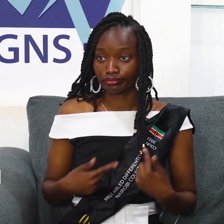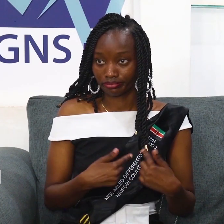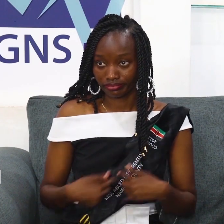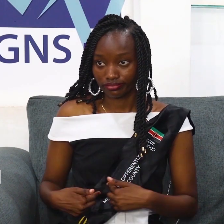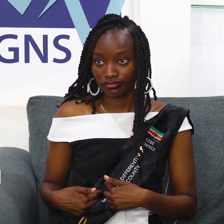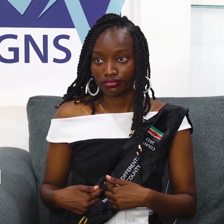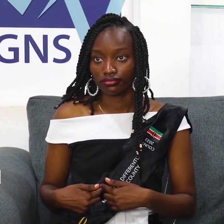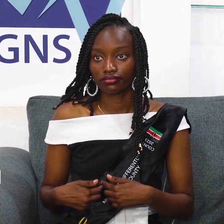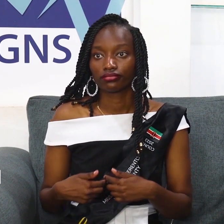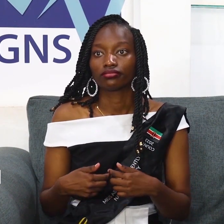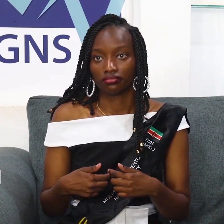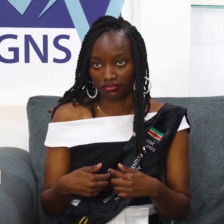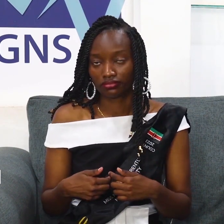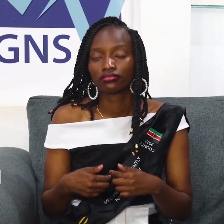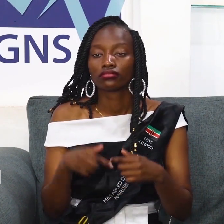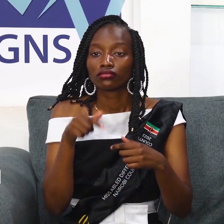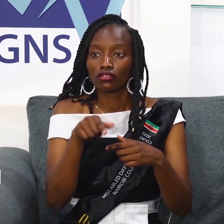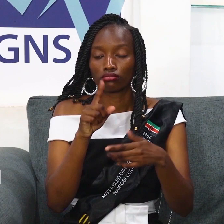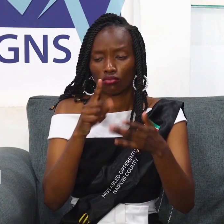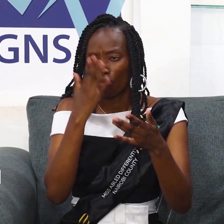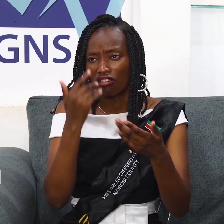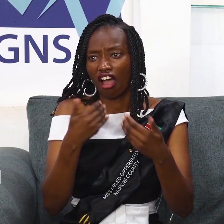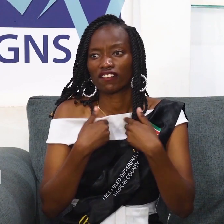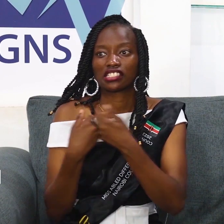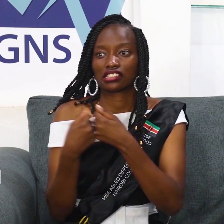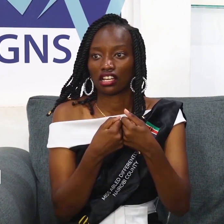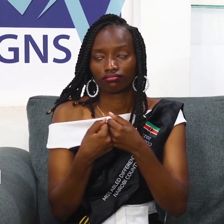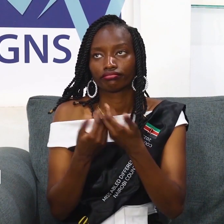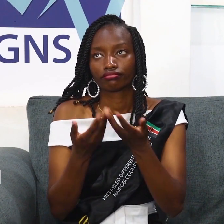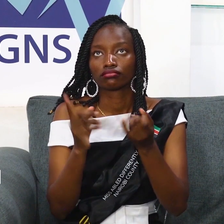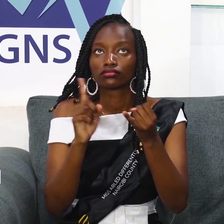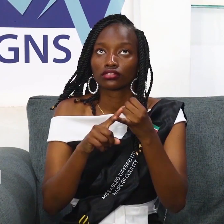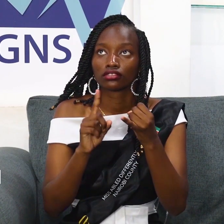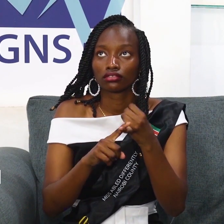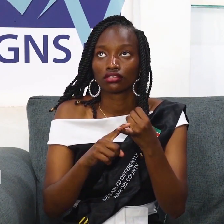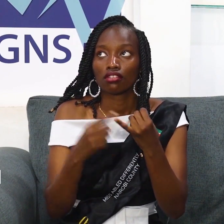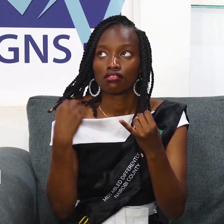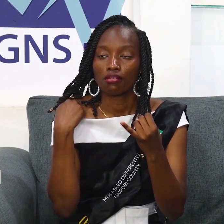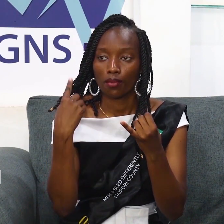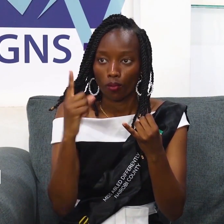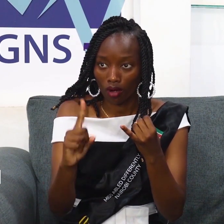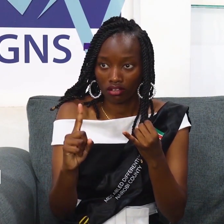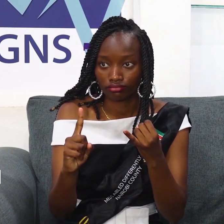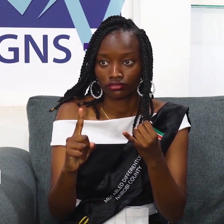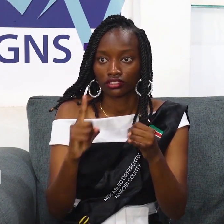I even went to Wango and I got to discuss with my teacher about the title that I had won,